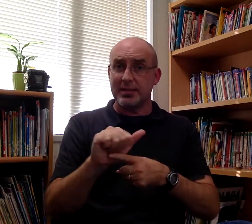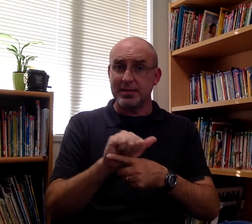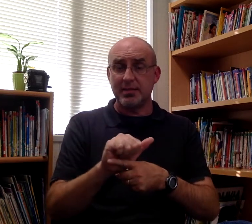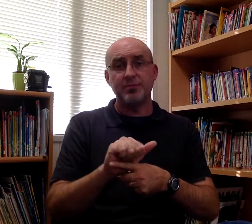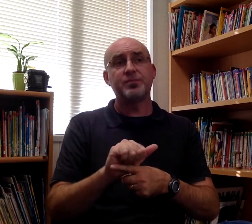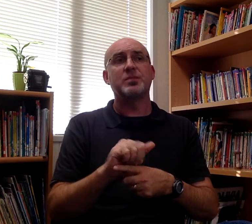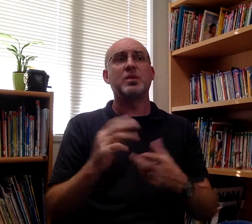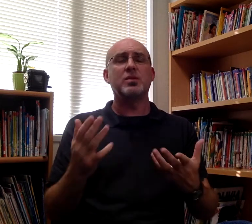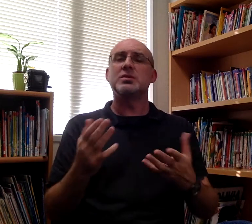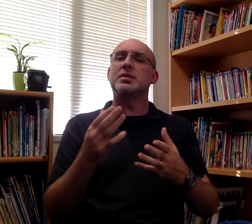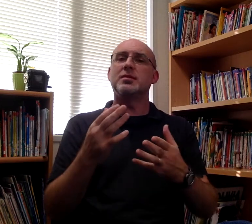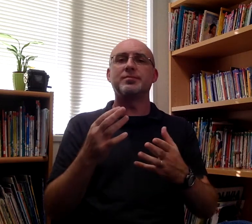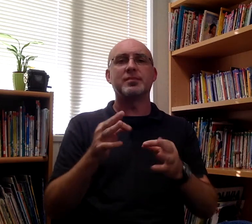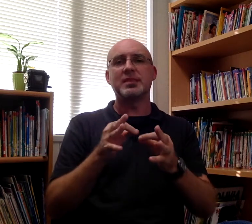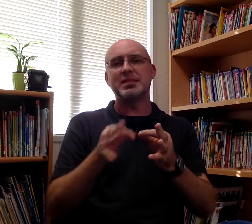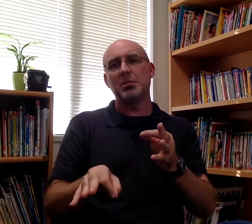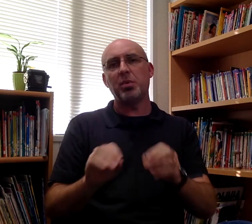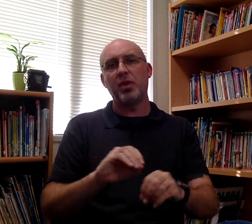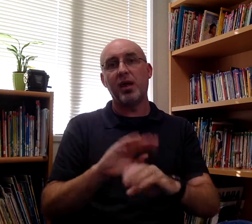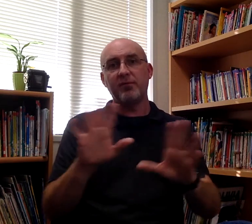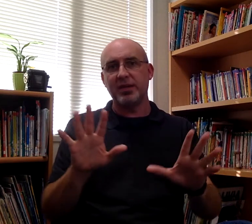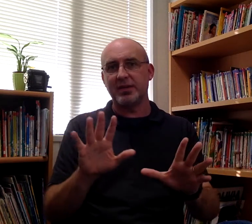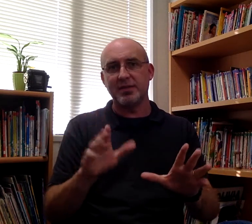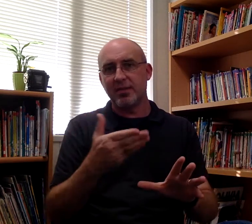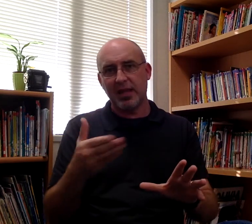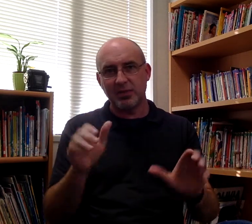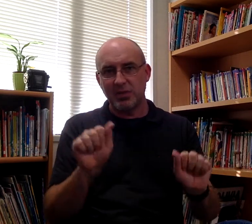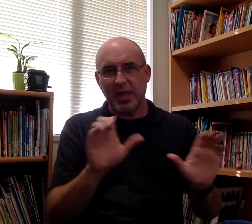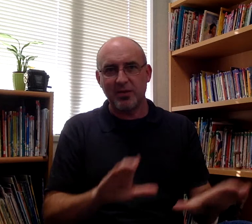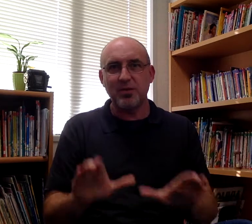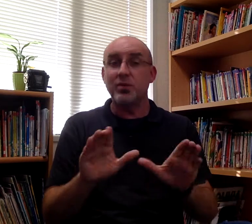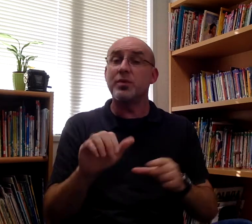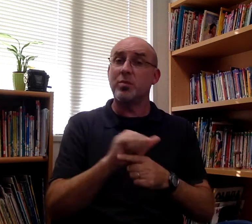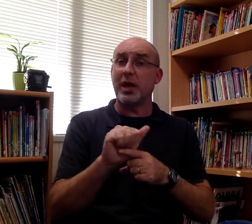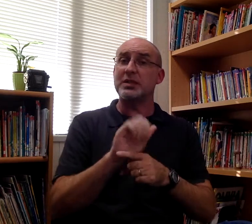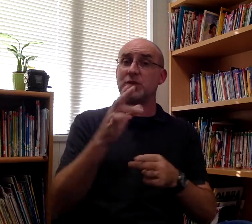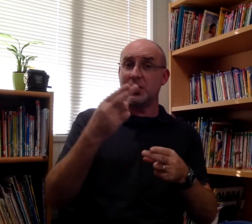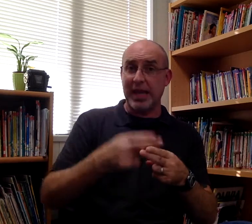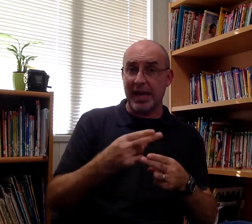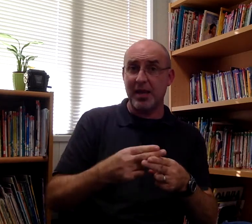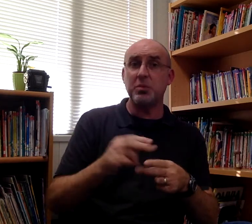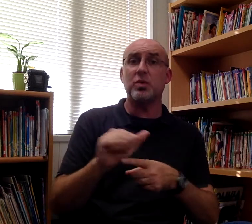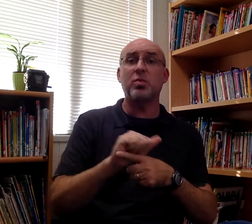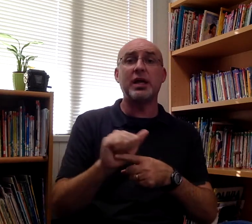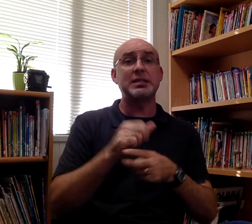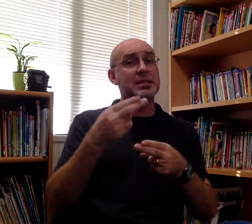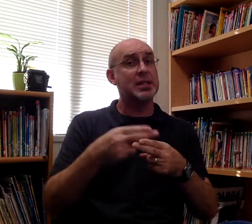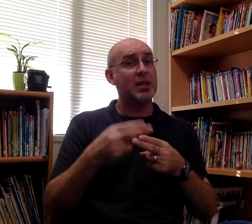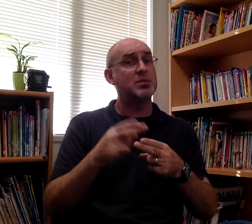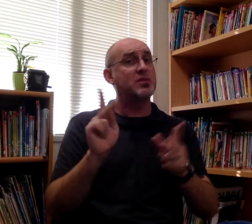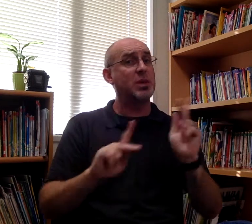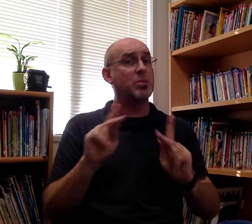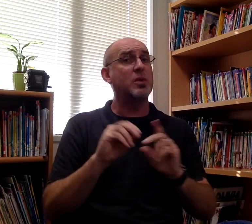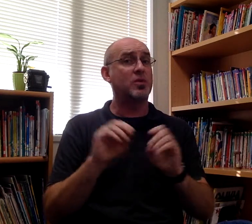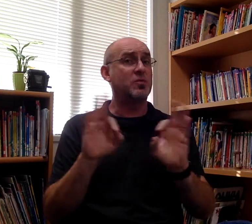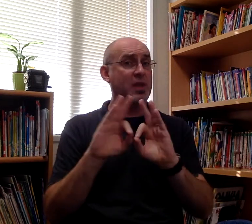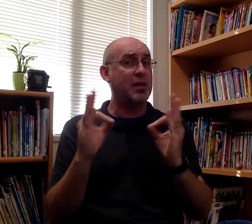practice. There's the simple, obvious things you can do. You can practice your name. You can practice the names of people in your